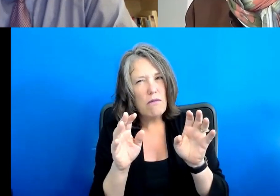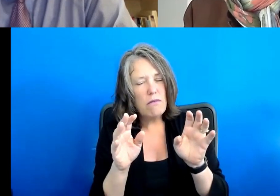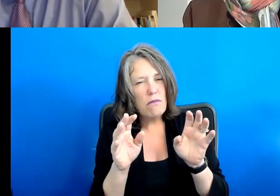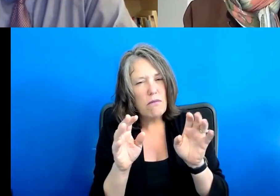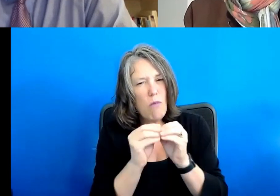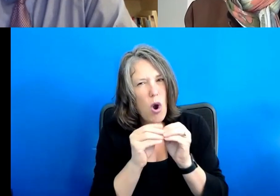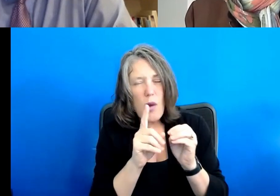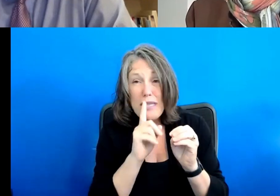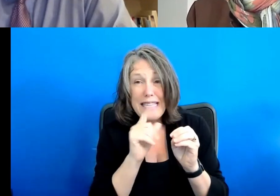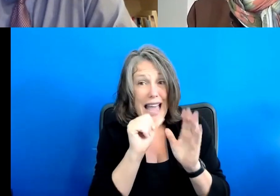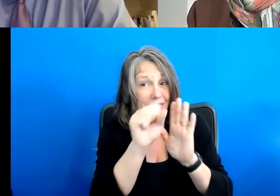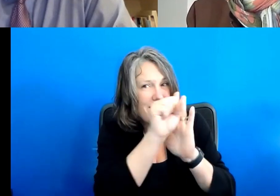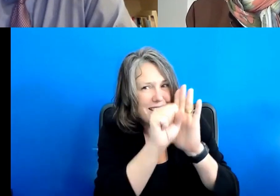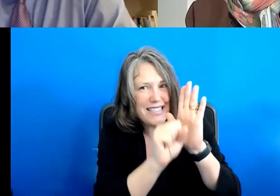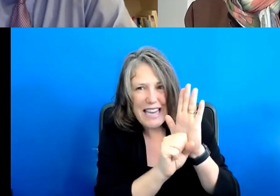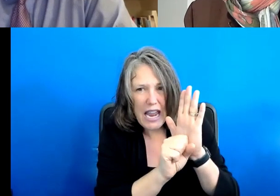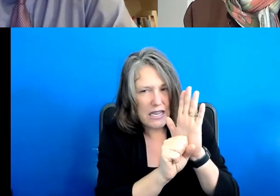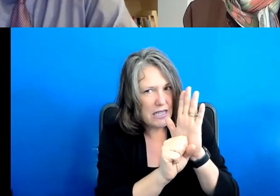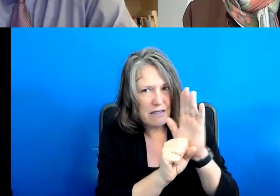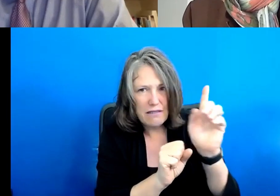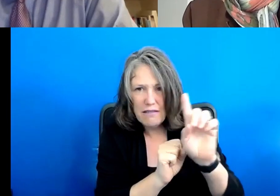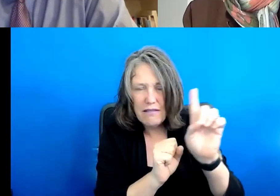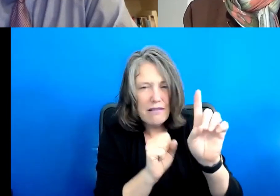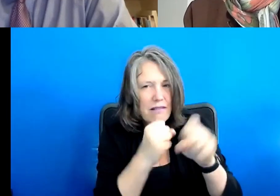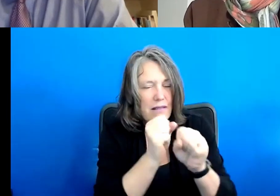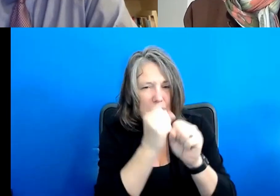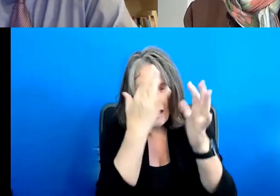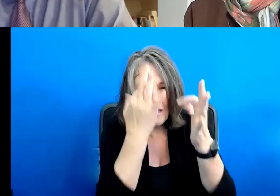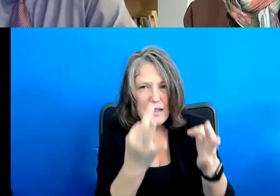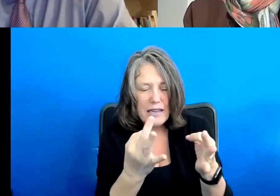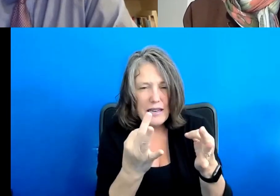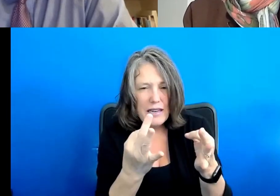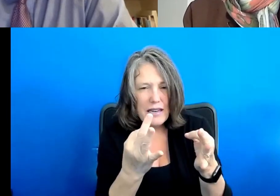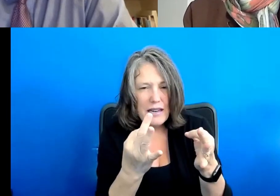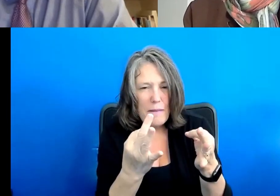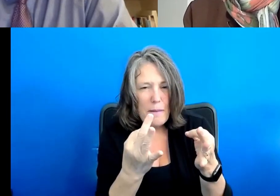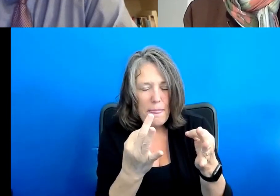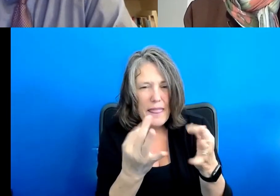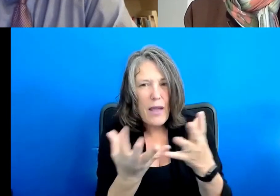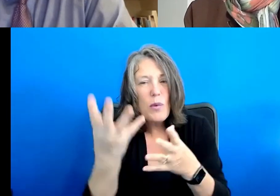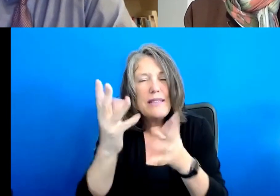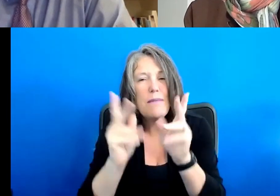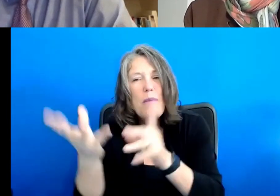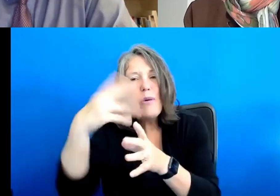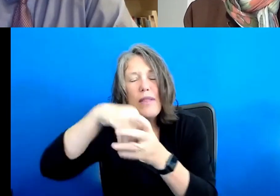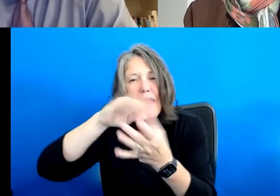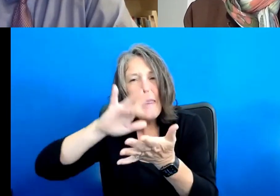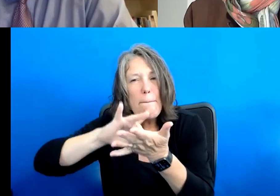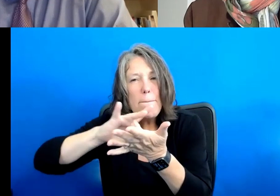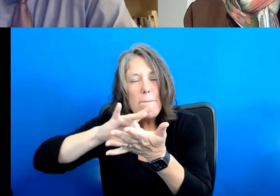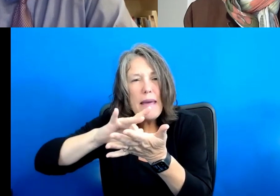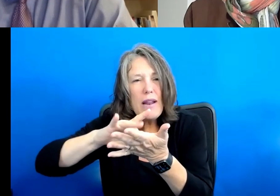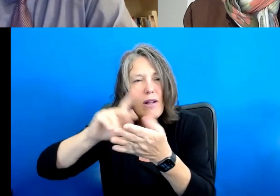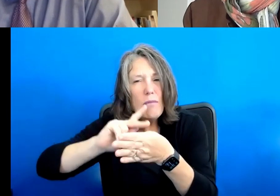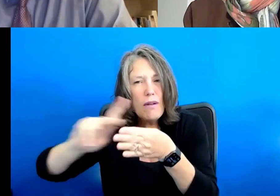state that were making these determinations. It was ethical bodies within the medical profession. So